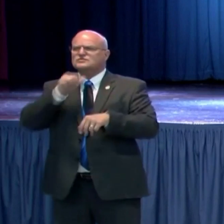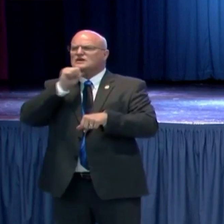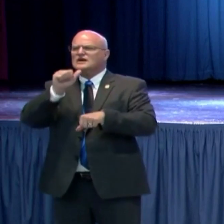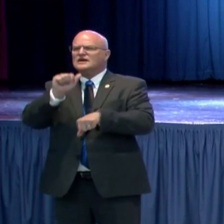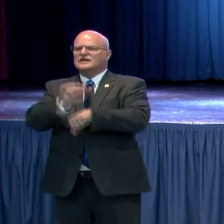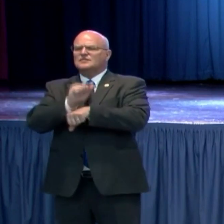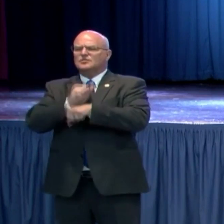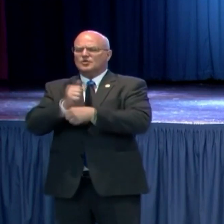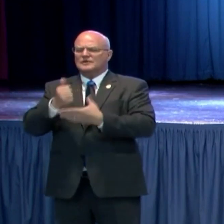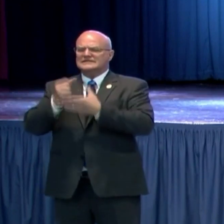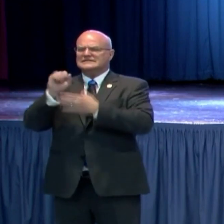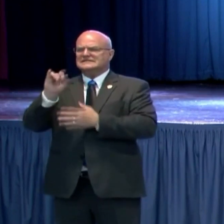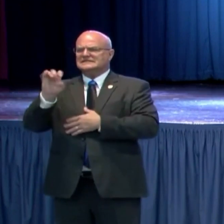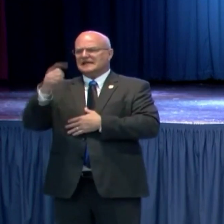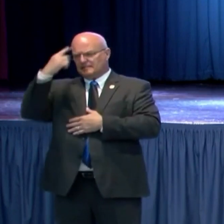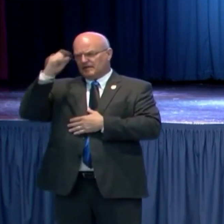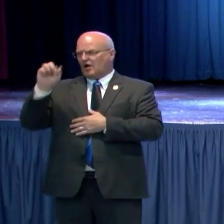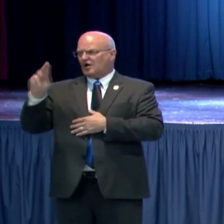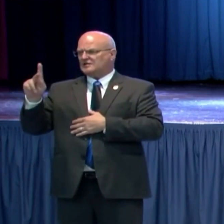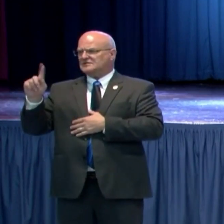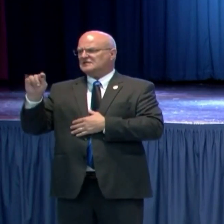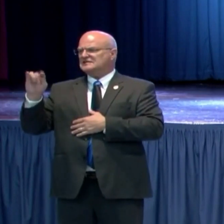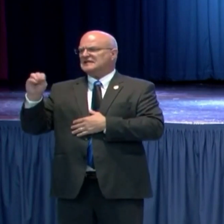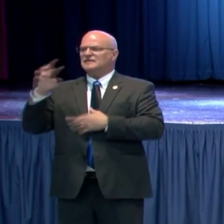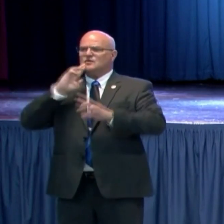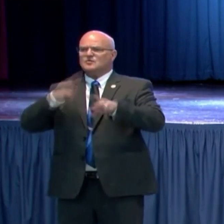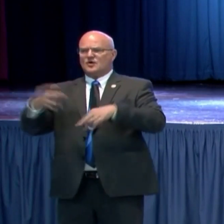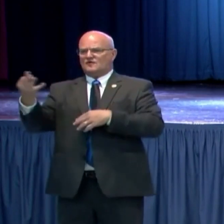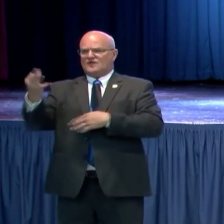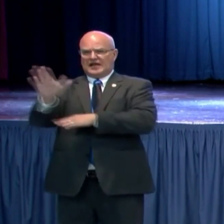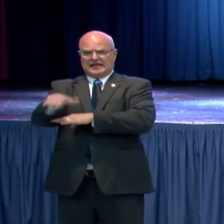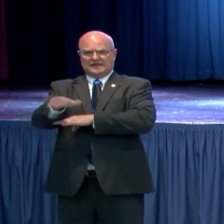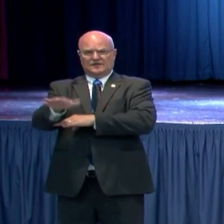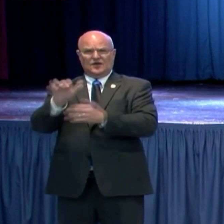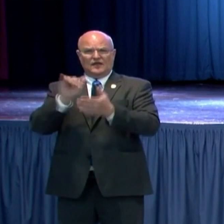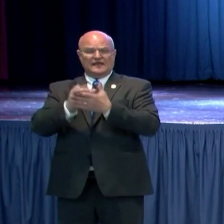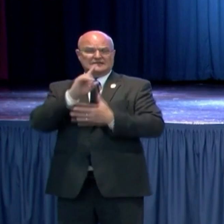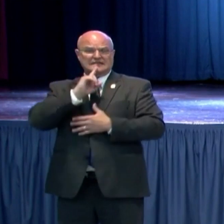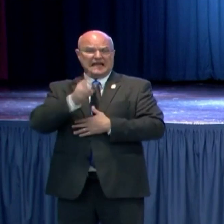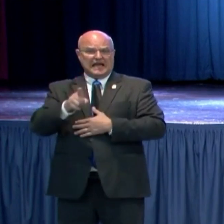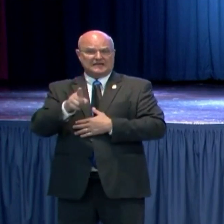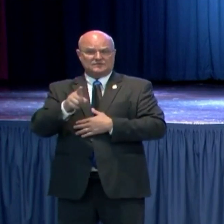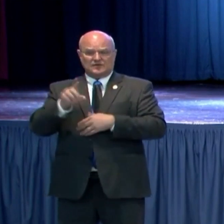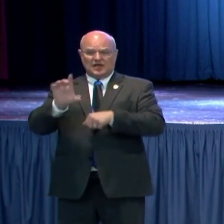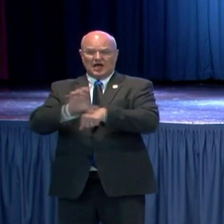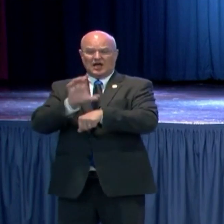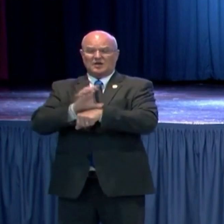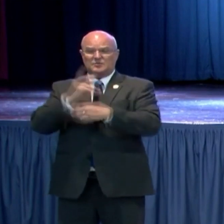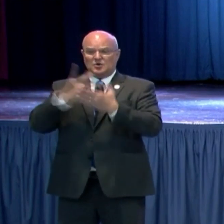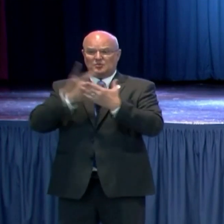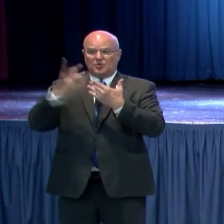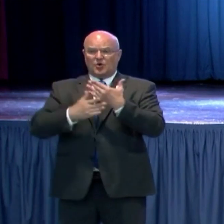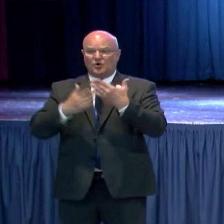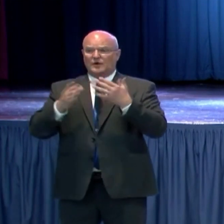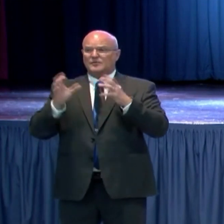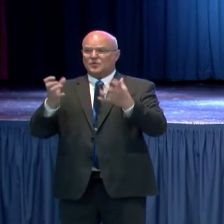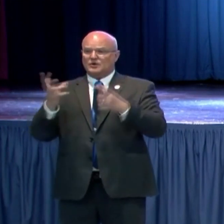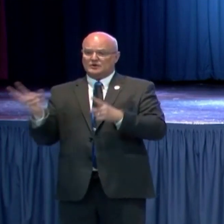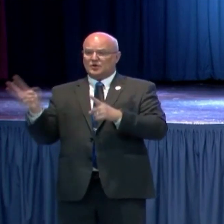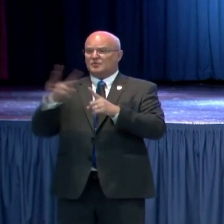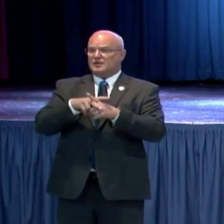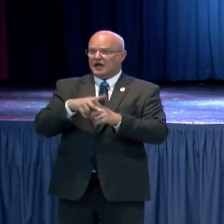assistance site? Because the Arkansas Times reported on Friday evening that it was actually a computer programmer who was seeking to